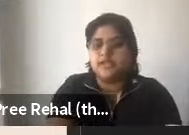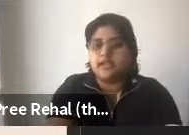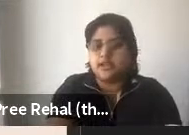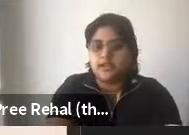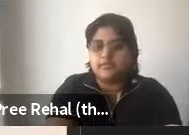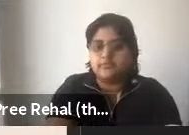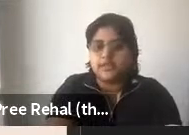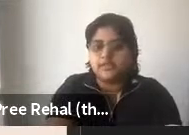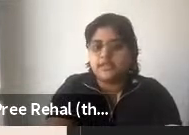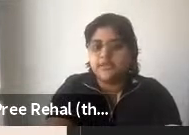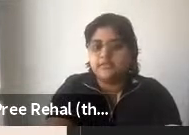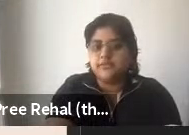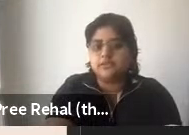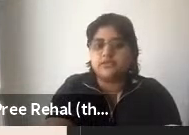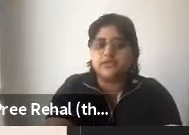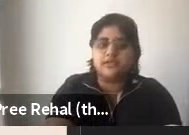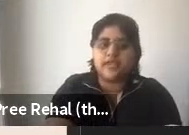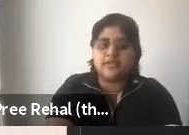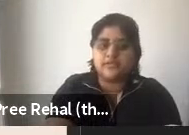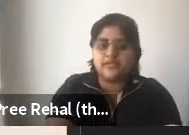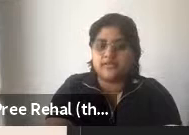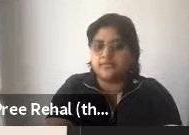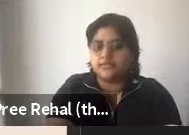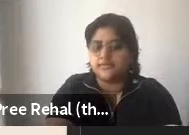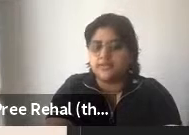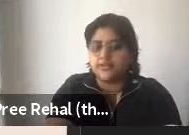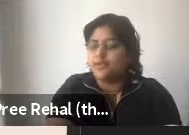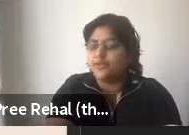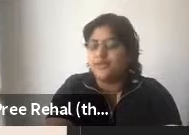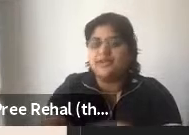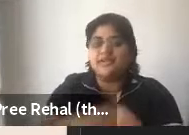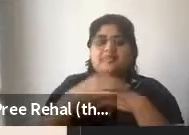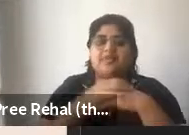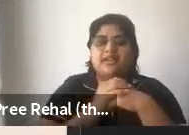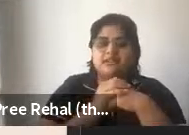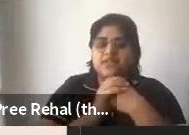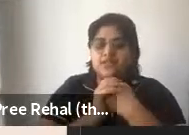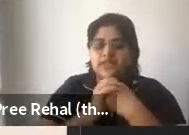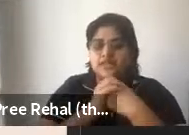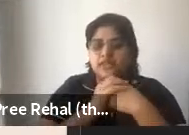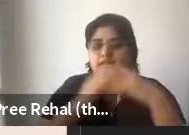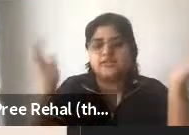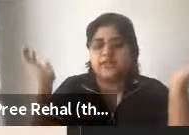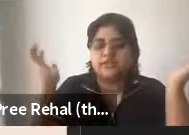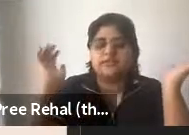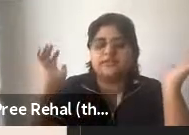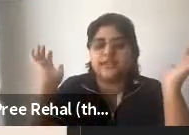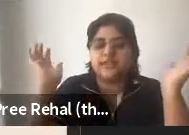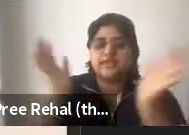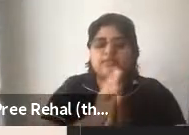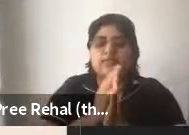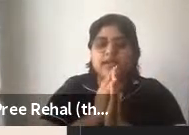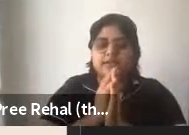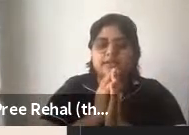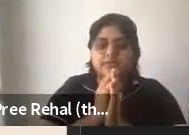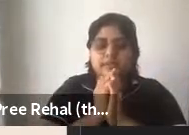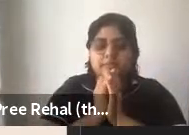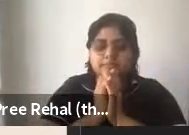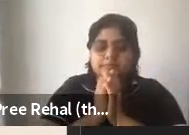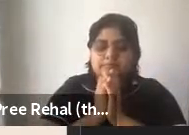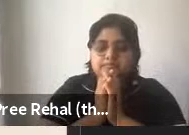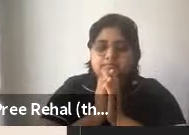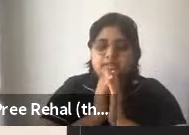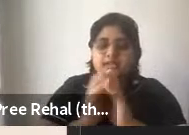is Sticky Mangoes, or under Gay Ramasala, which is my drag persona. But yeah, if you just wanted to check out some other fun things for Pride this